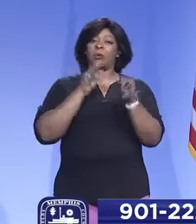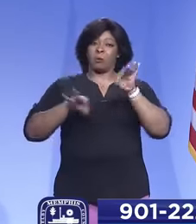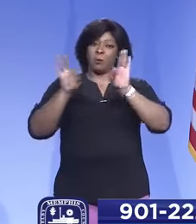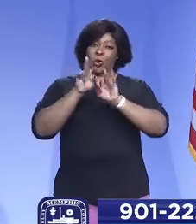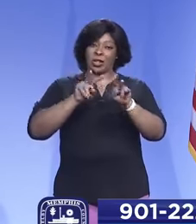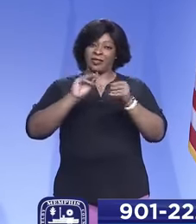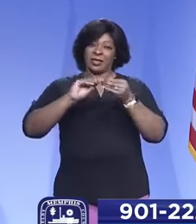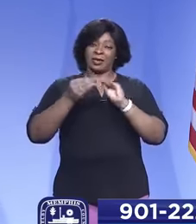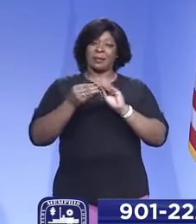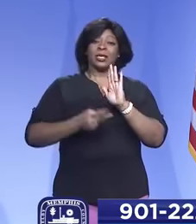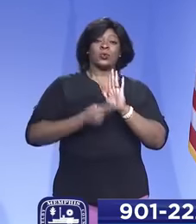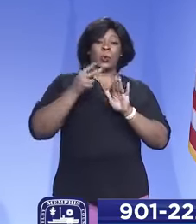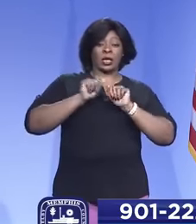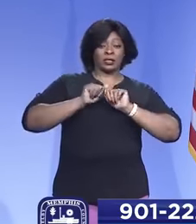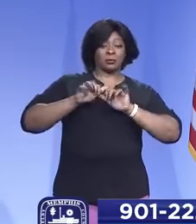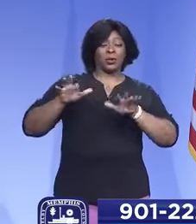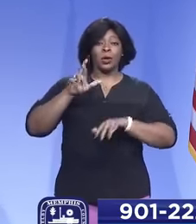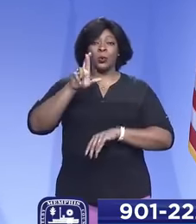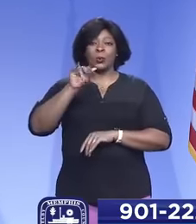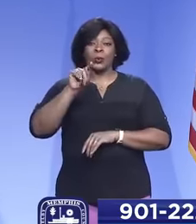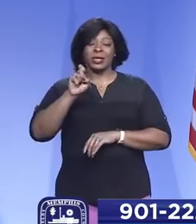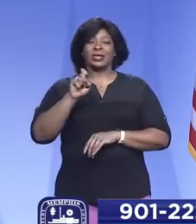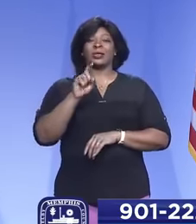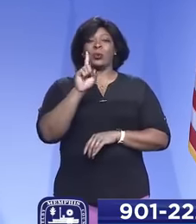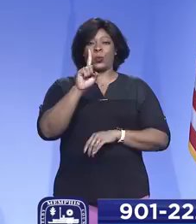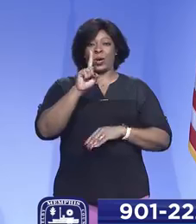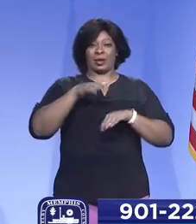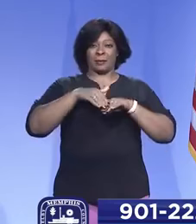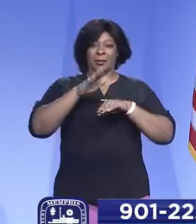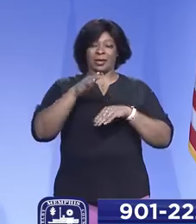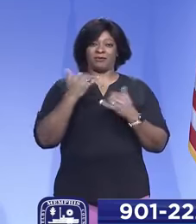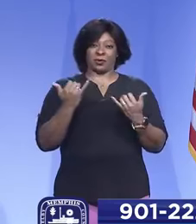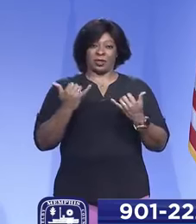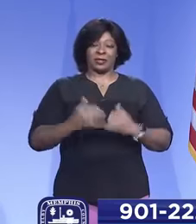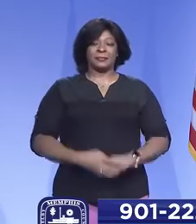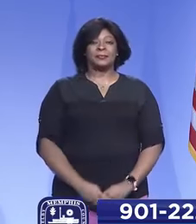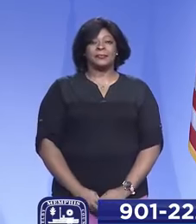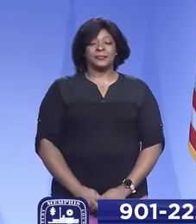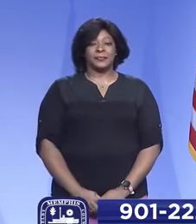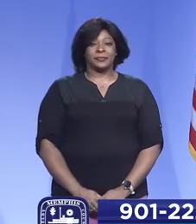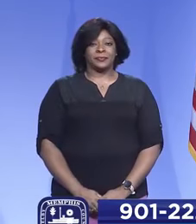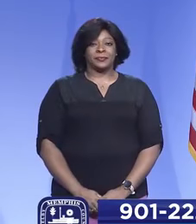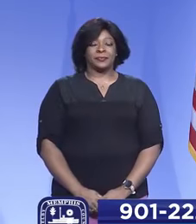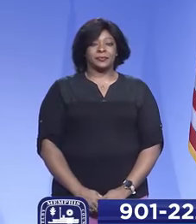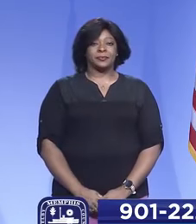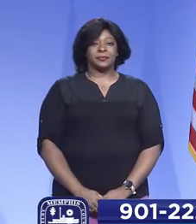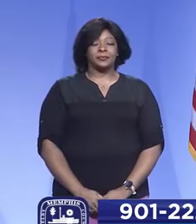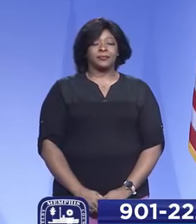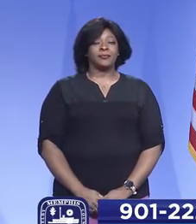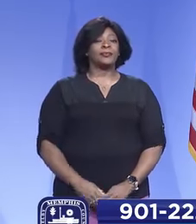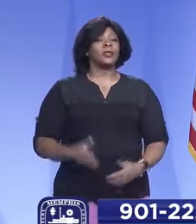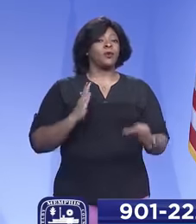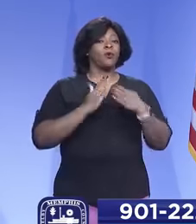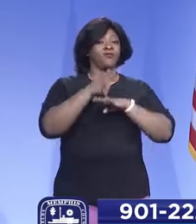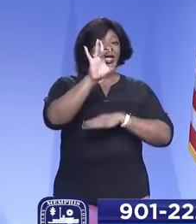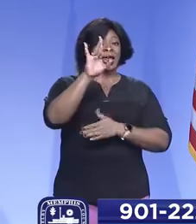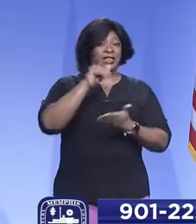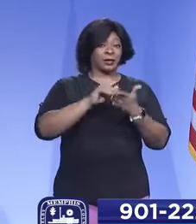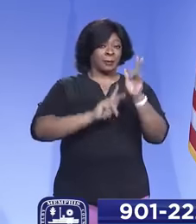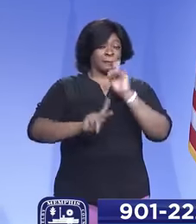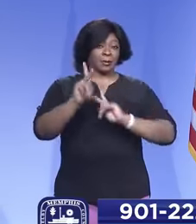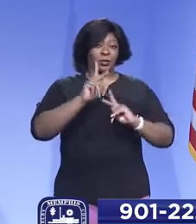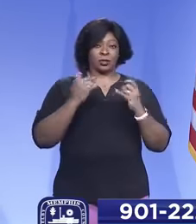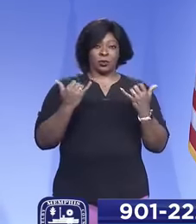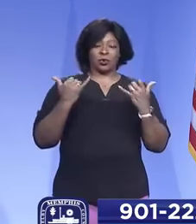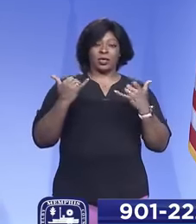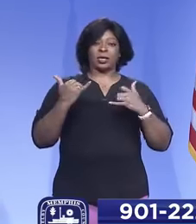our reproductive rate is over 1 at the current time. Also, we have over 8,000 individuals who